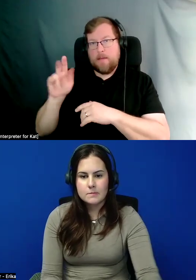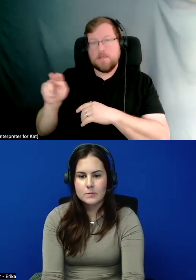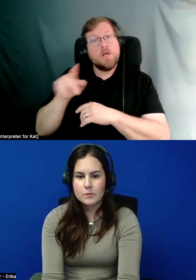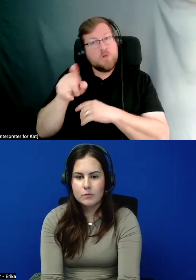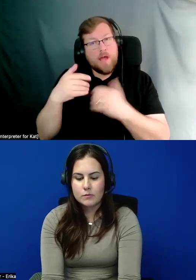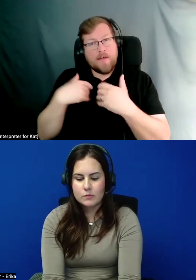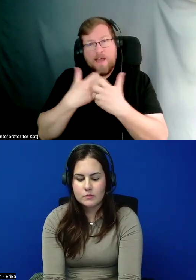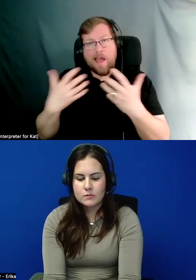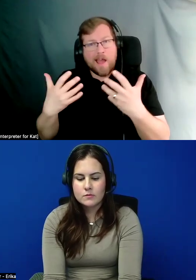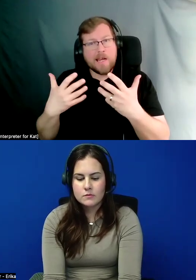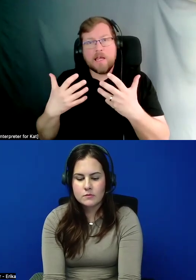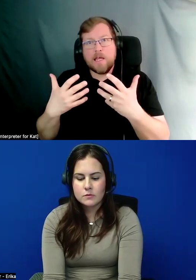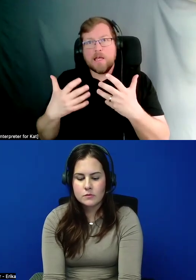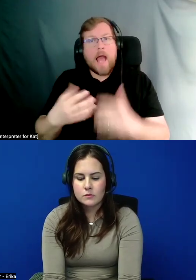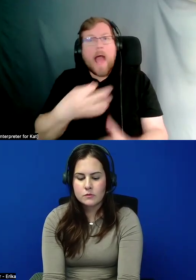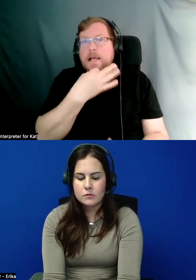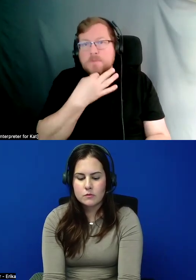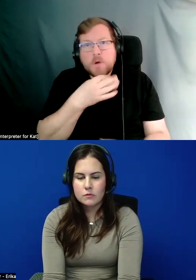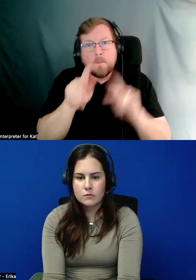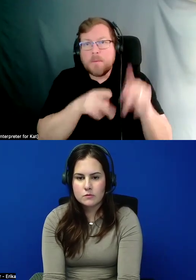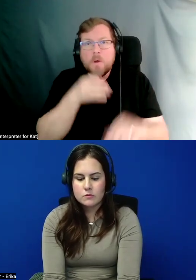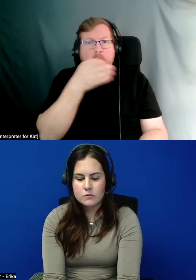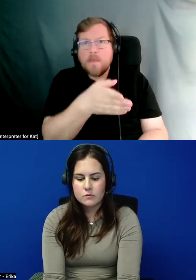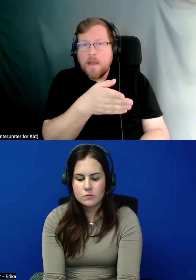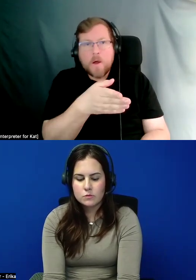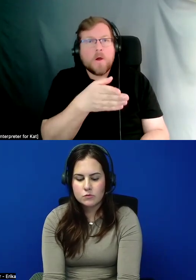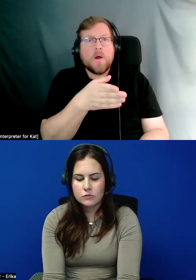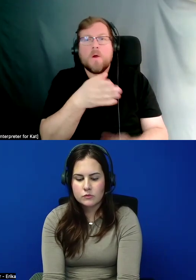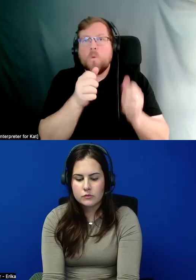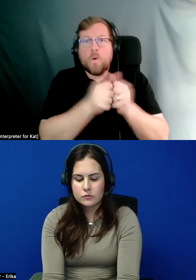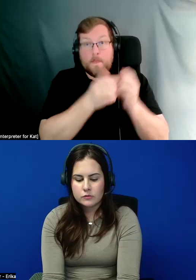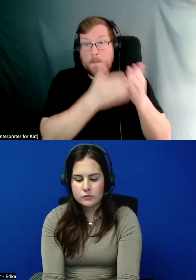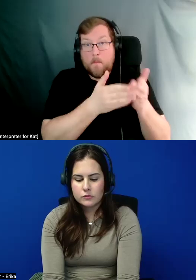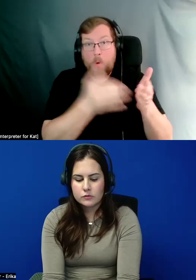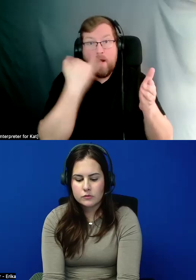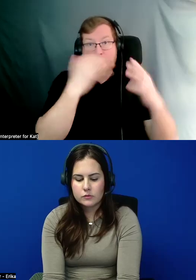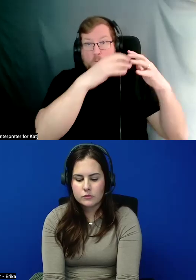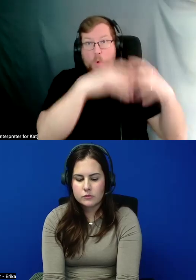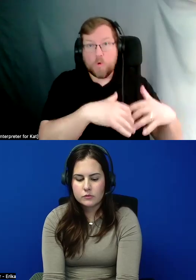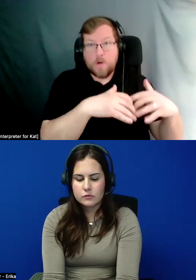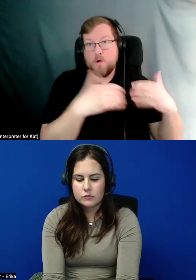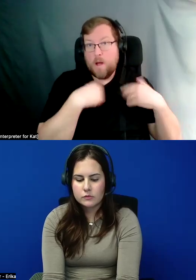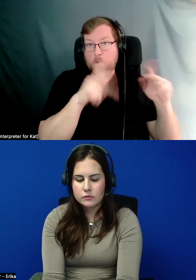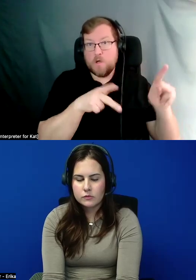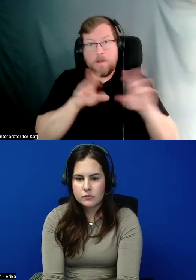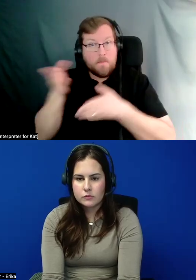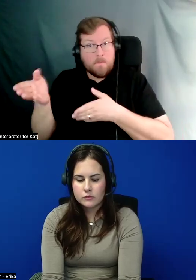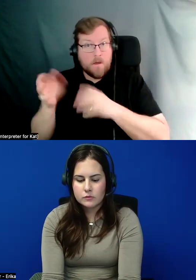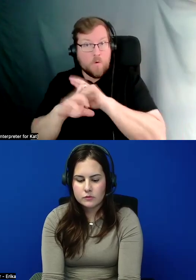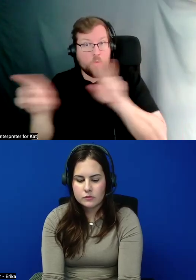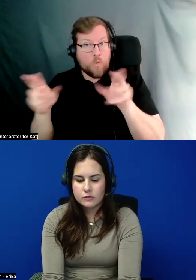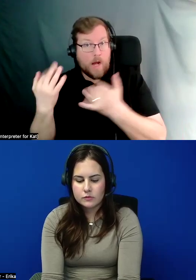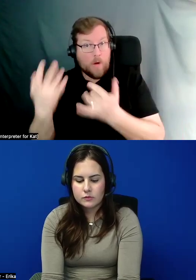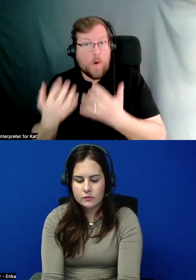like expert and standby, like with the boat, if the boat breaks down, or if you're unsure